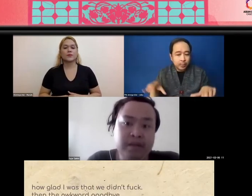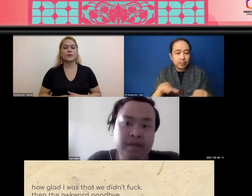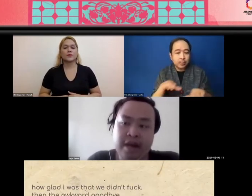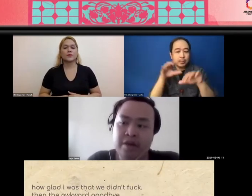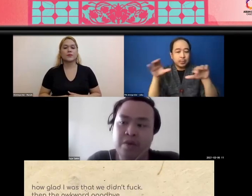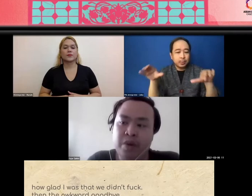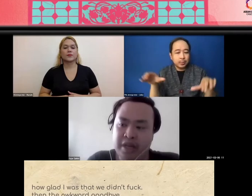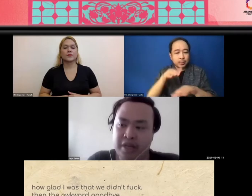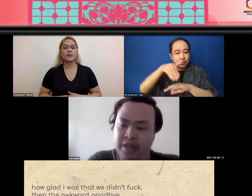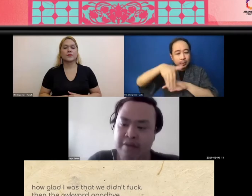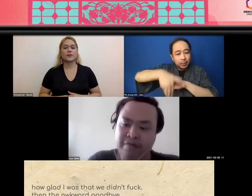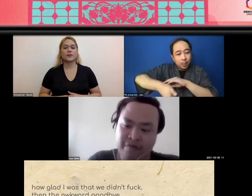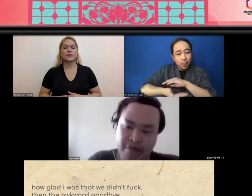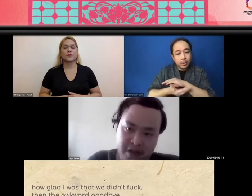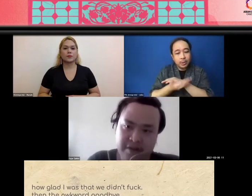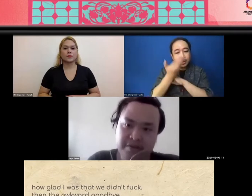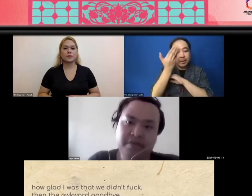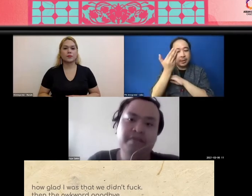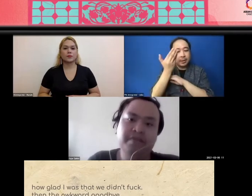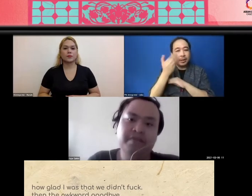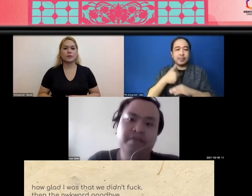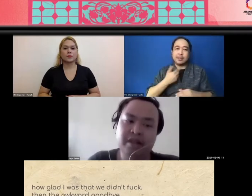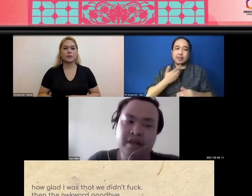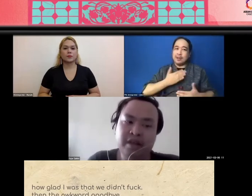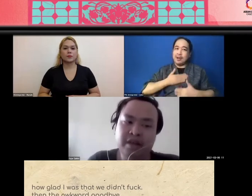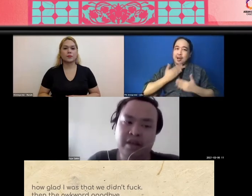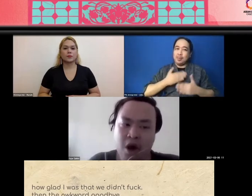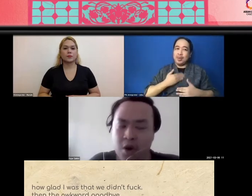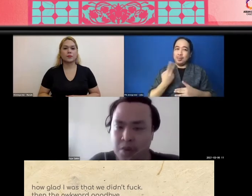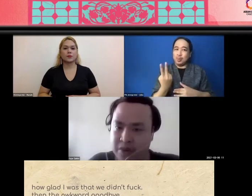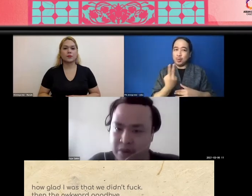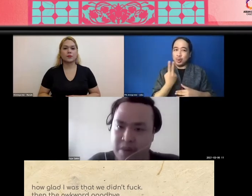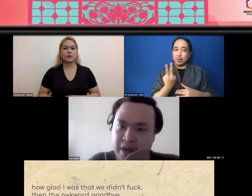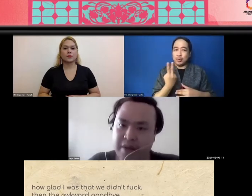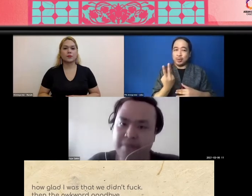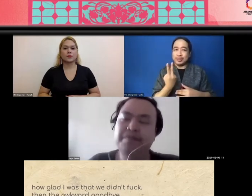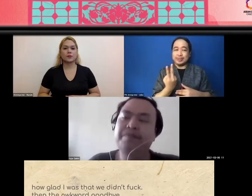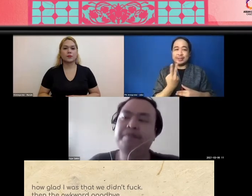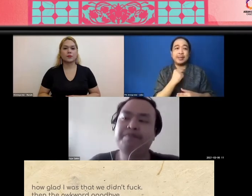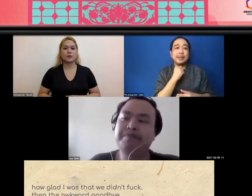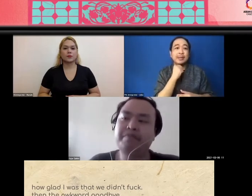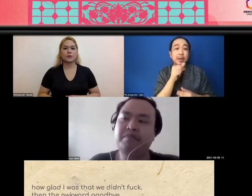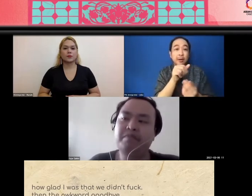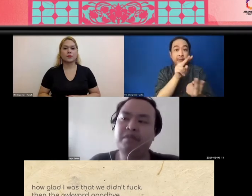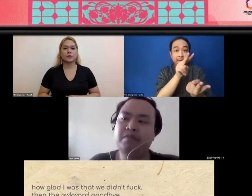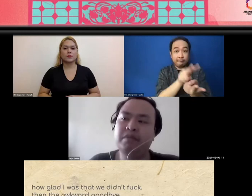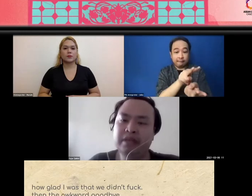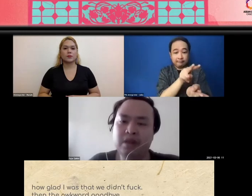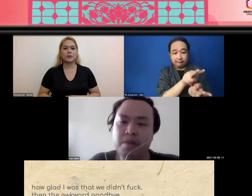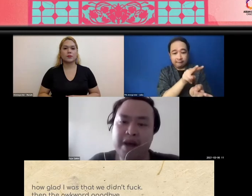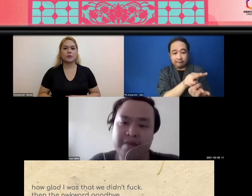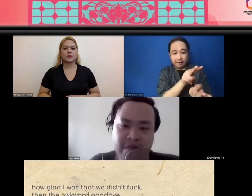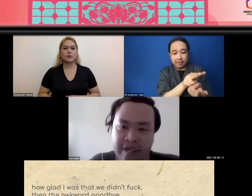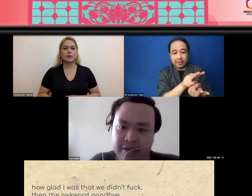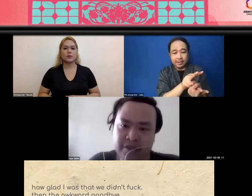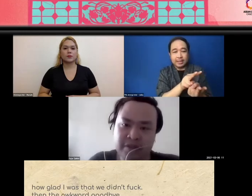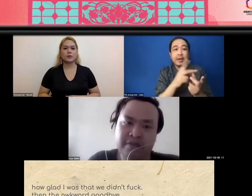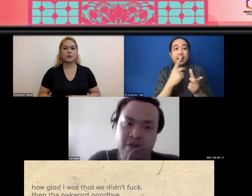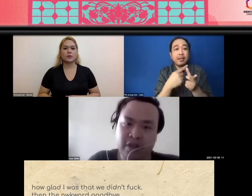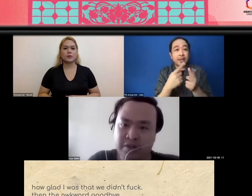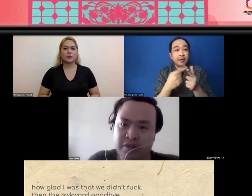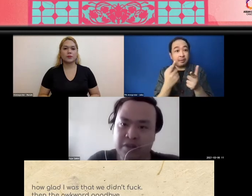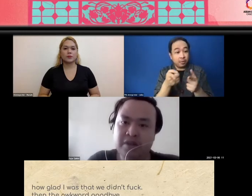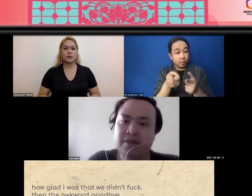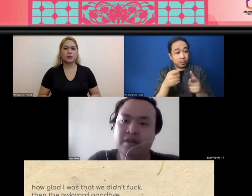was that we didn't fuck. Then the awkward goodbye. Stopped by a friend's